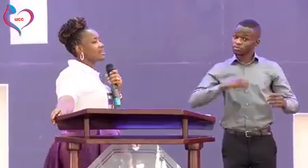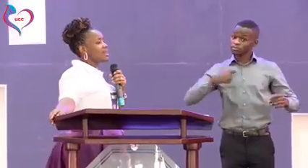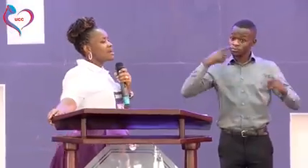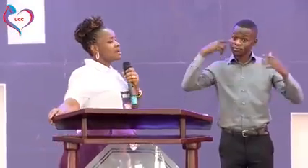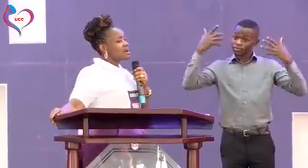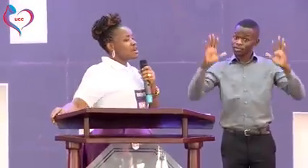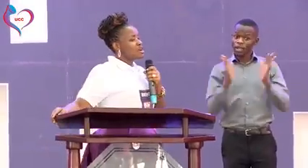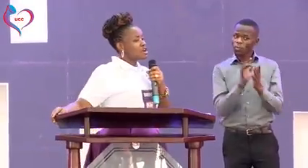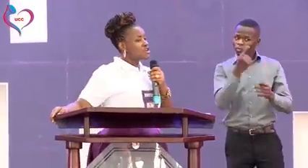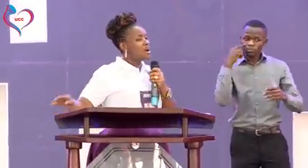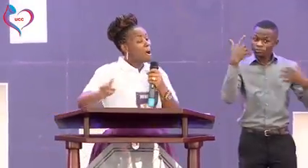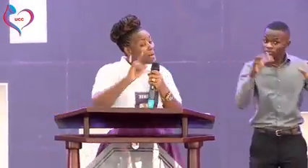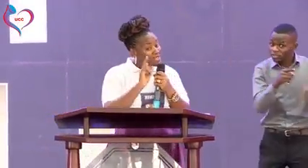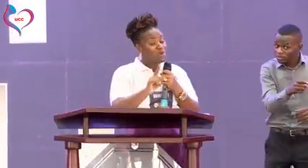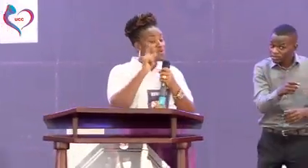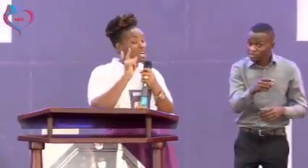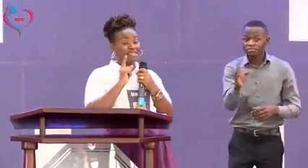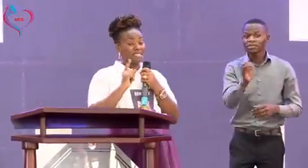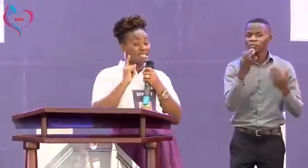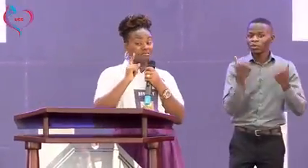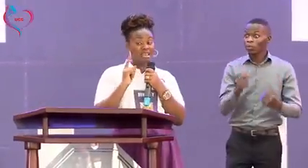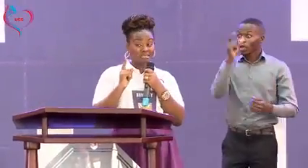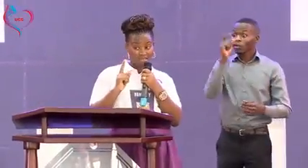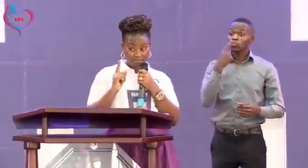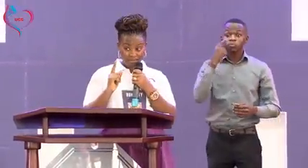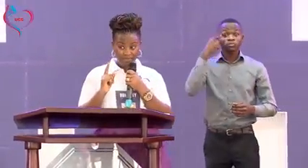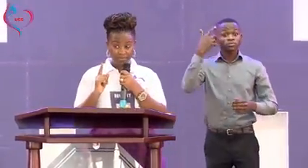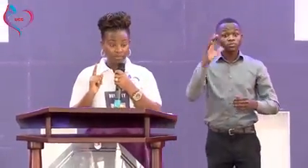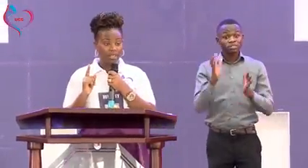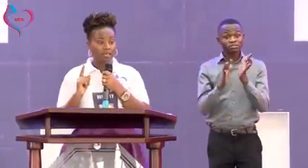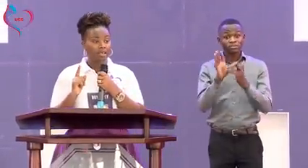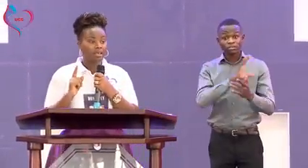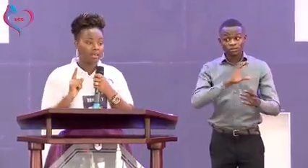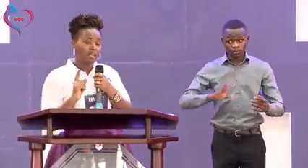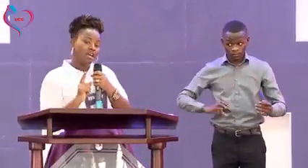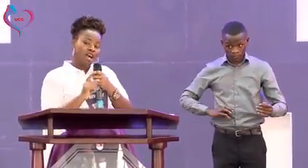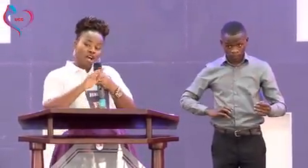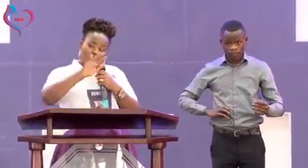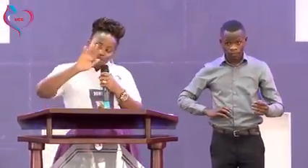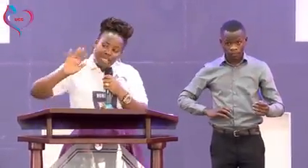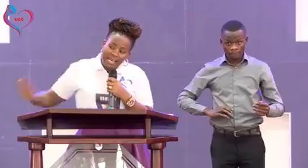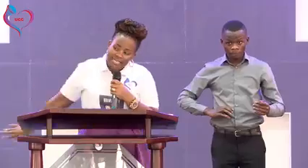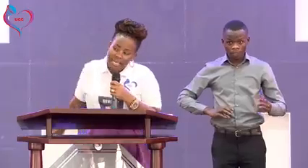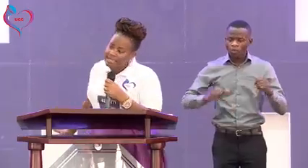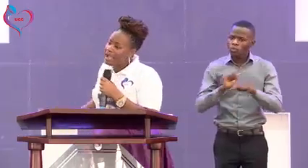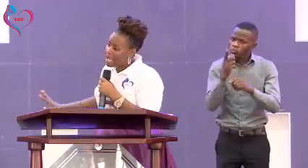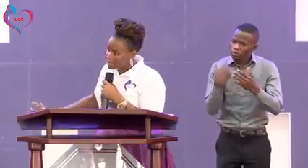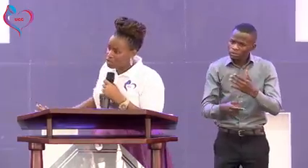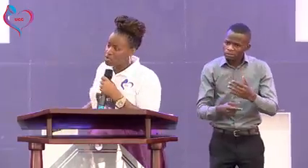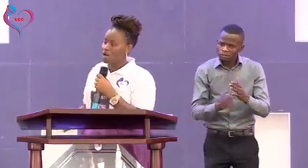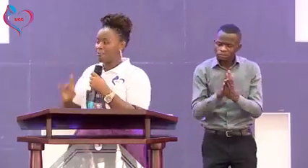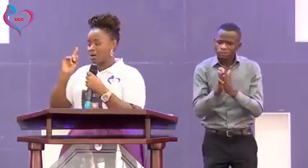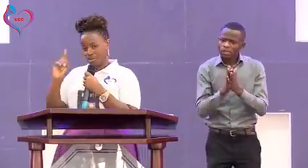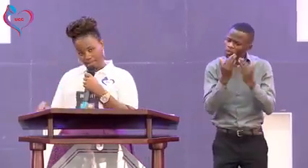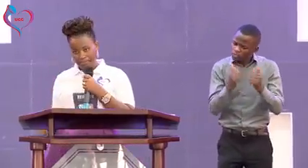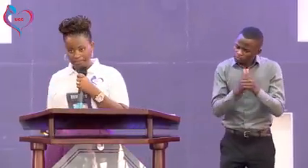You know, a person who has ever seen Christ, you take aside us